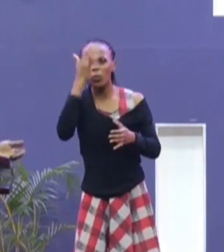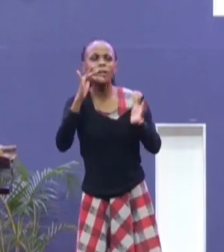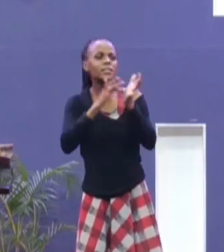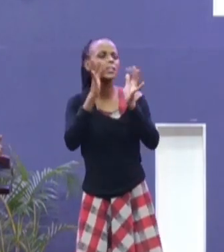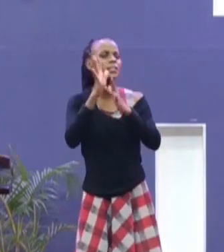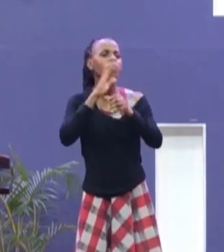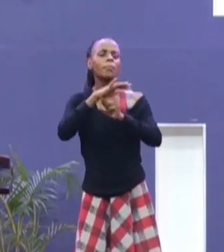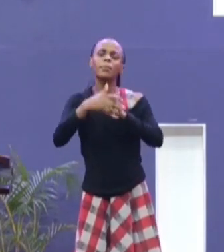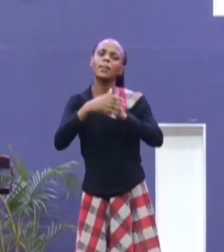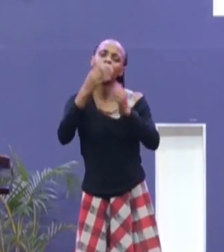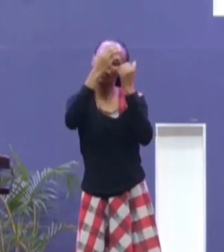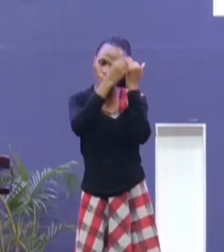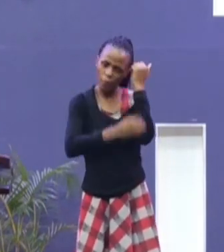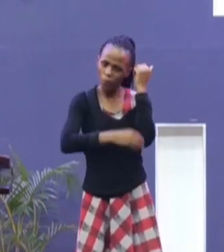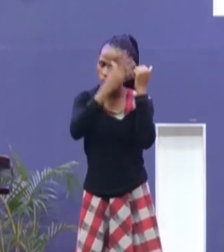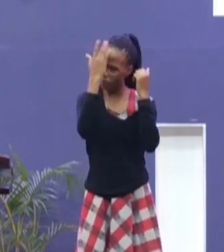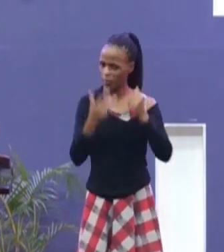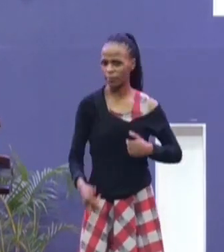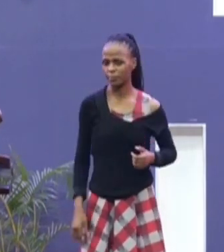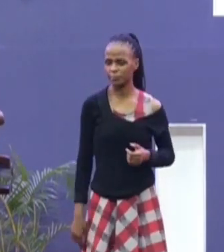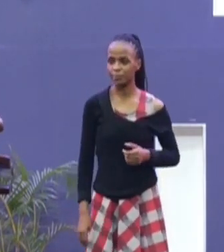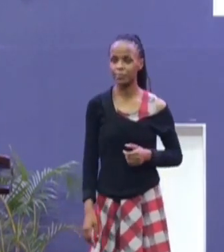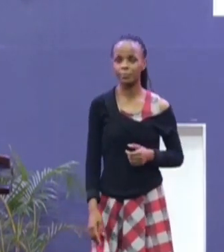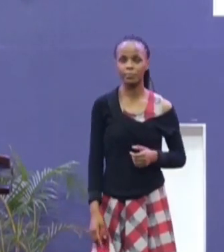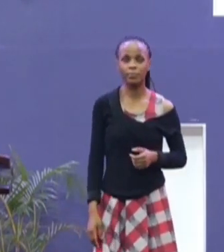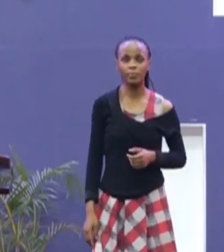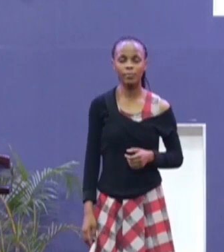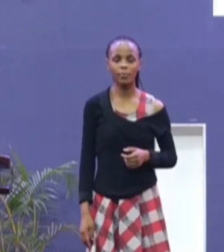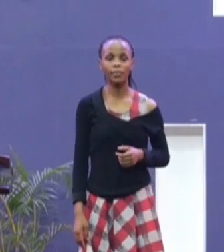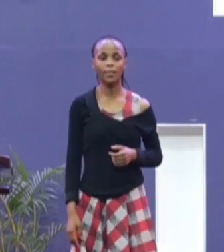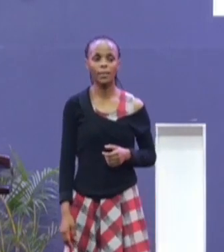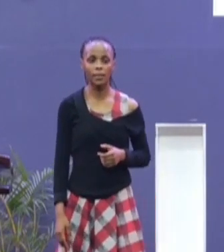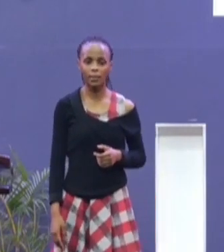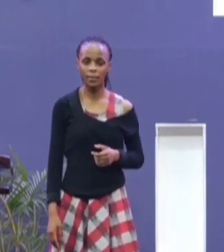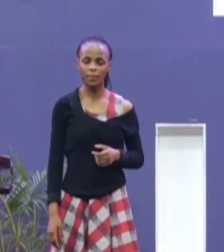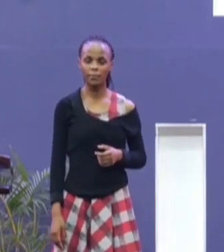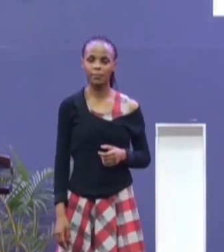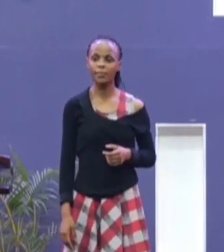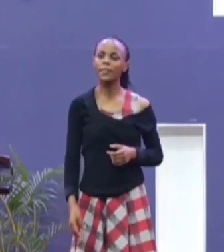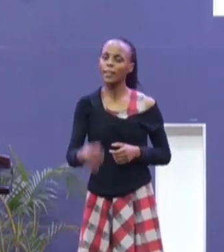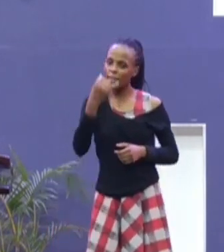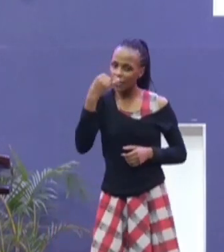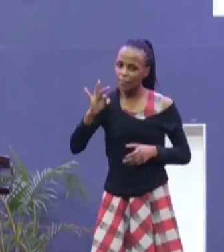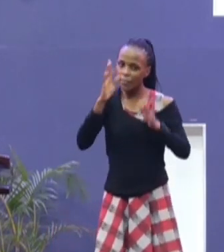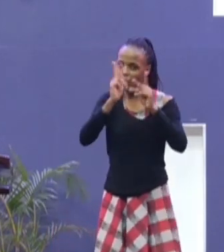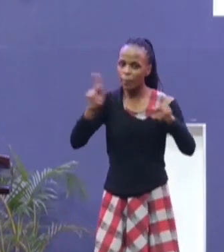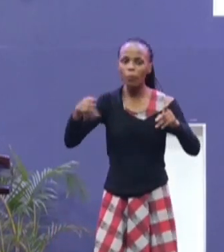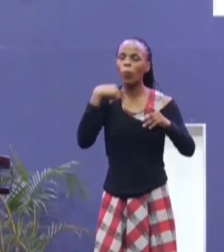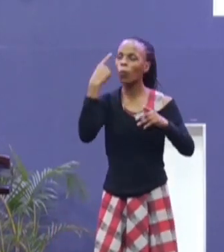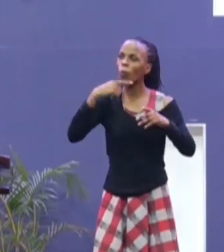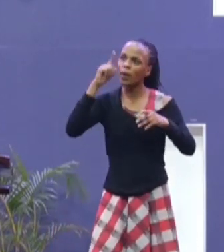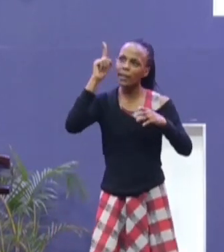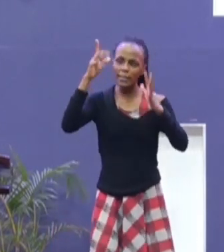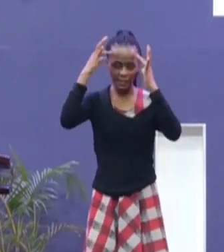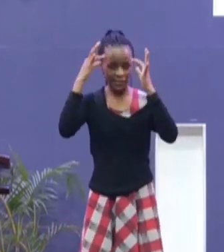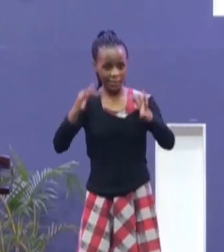poor? Lwachi Yesu yayavuwala? If those that to whom he decided to become poor that they will be rich